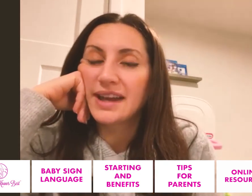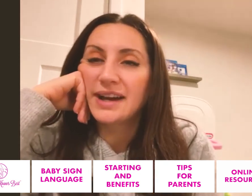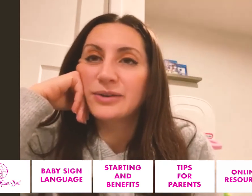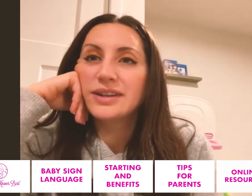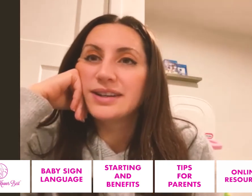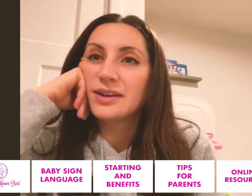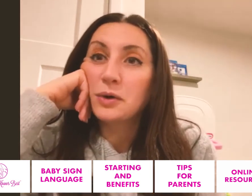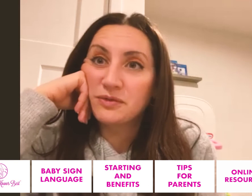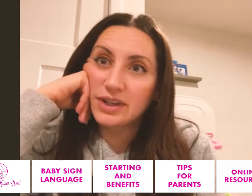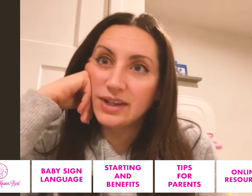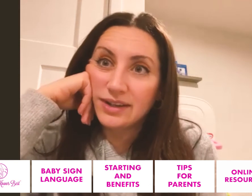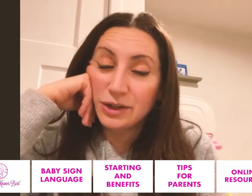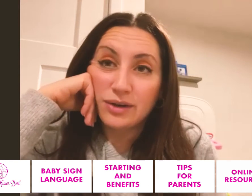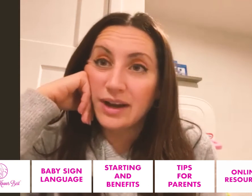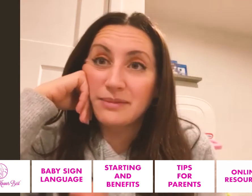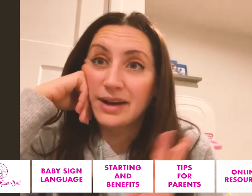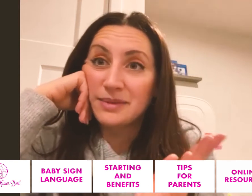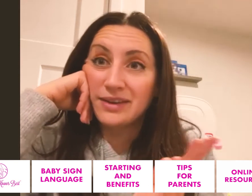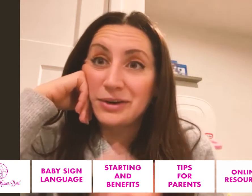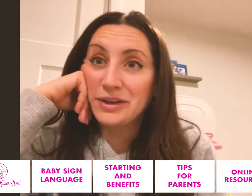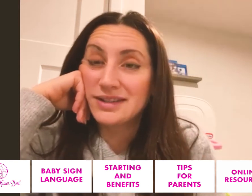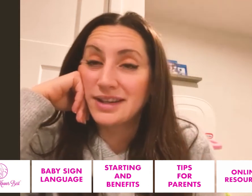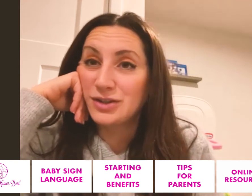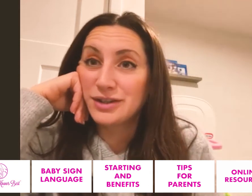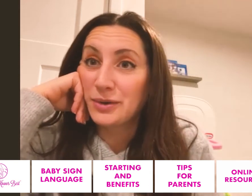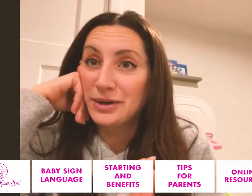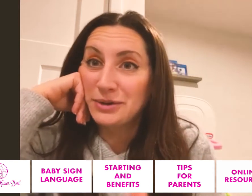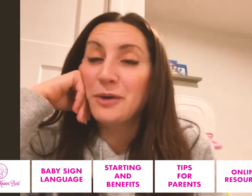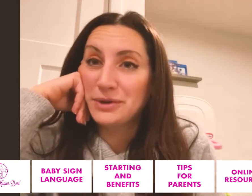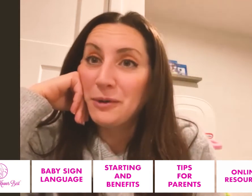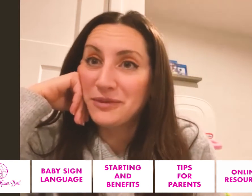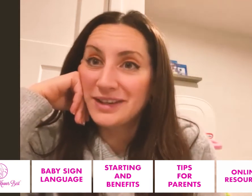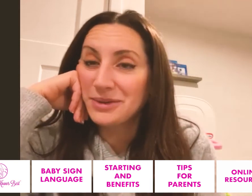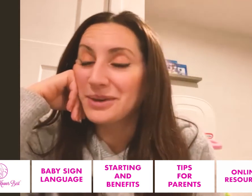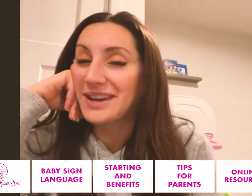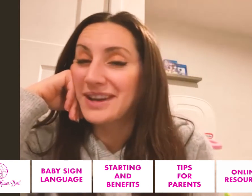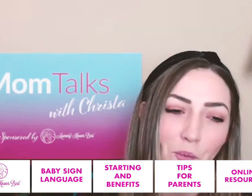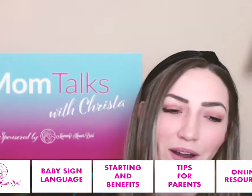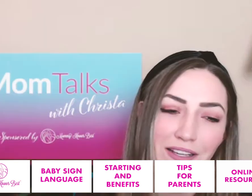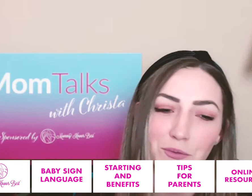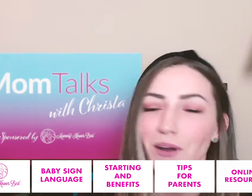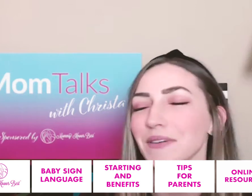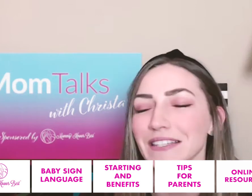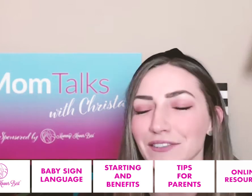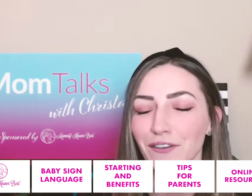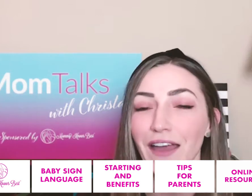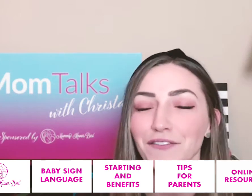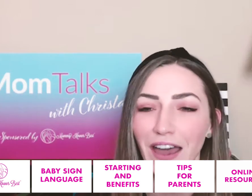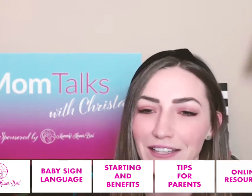out. Hopefully, I'm in the early stages, so I don't know, but hopefully it will work out. What is one piece of advice